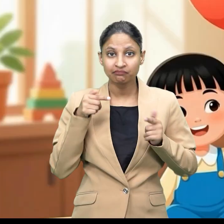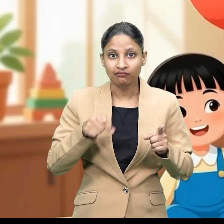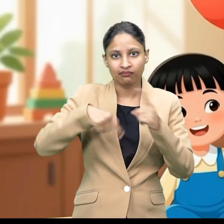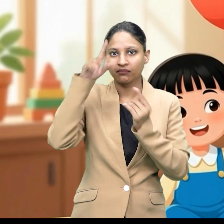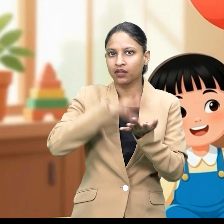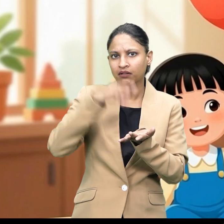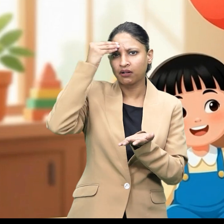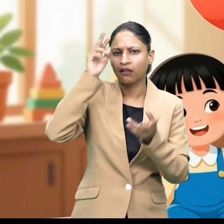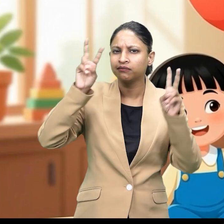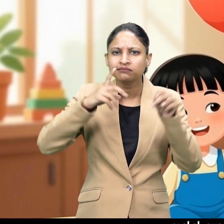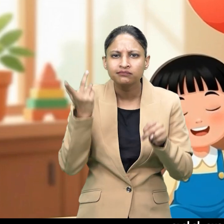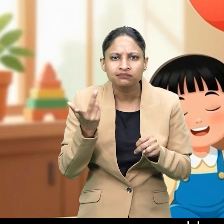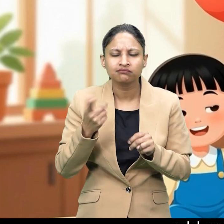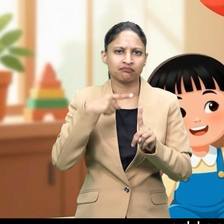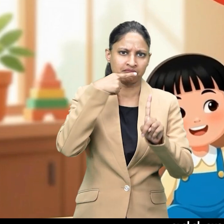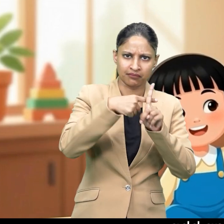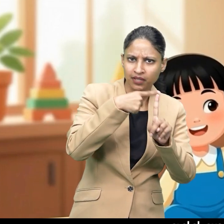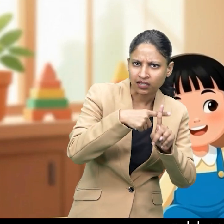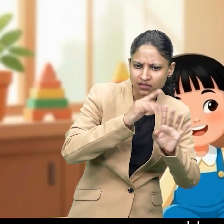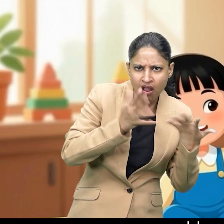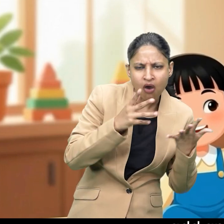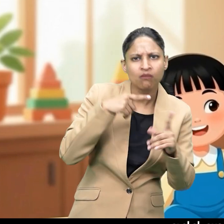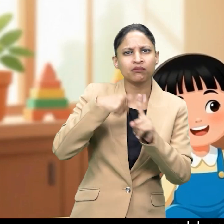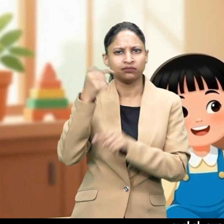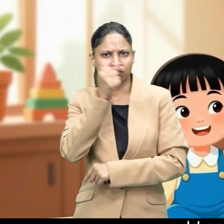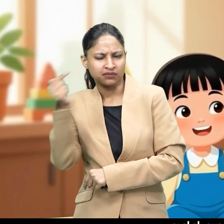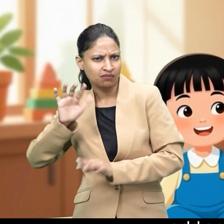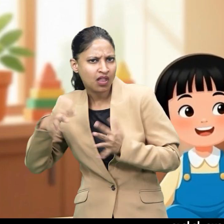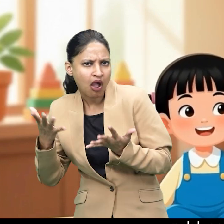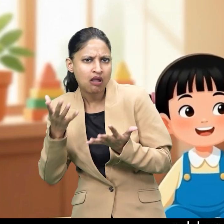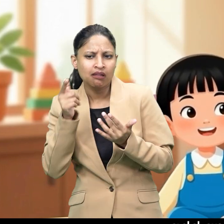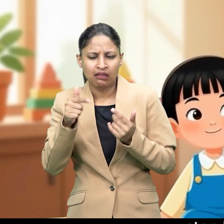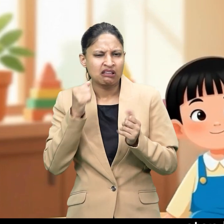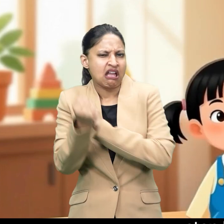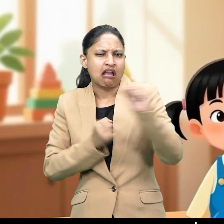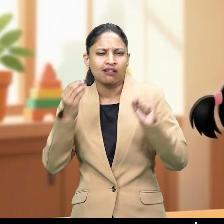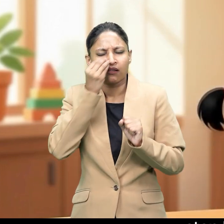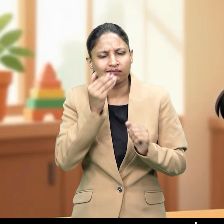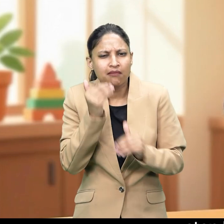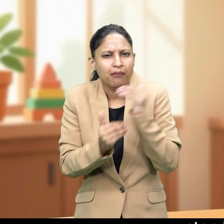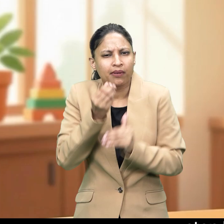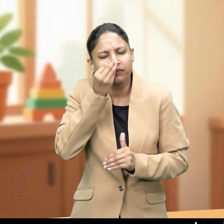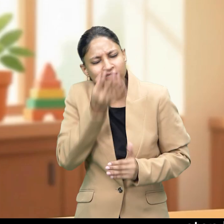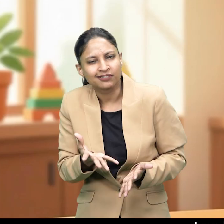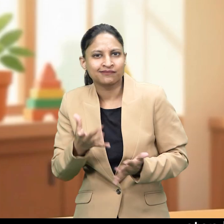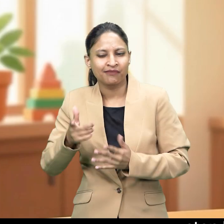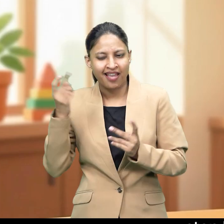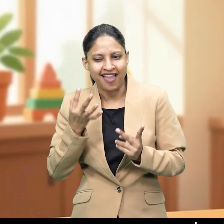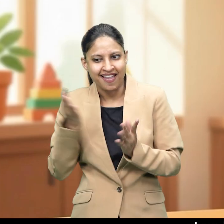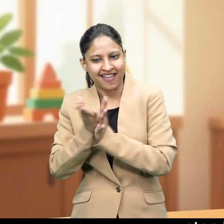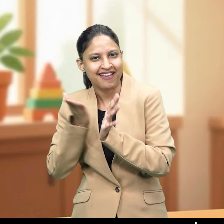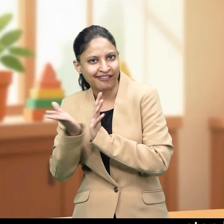Today, we will learn how to add and subtract numbers easily, step by step and in fun